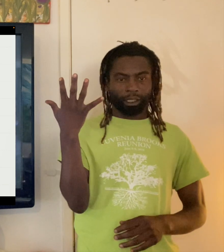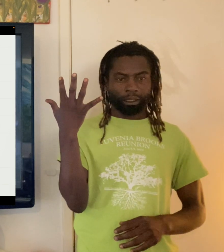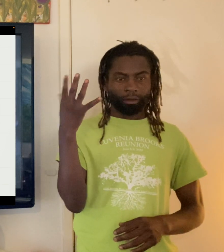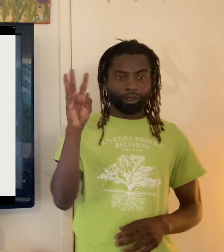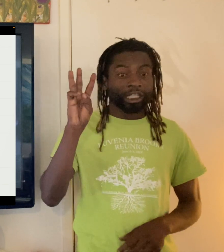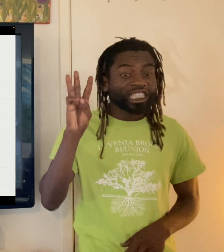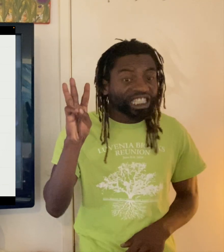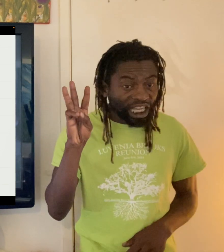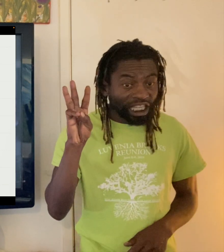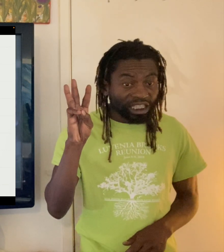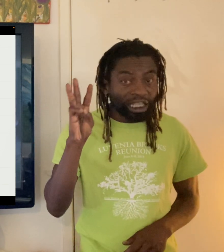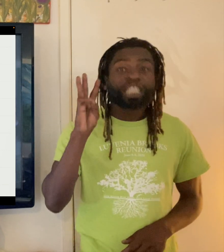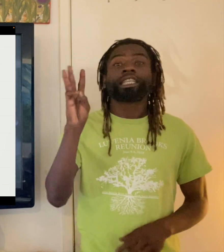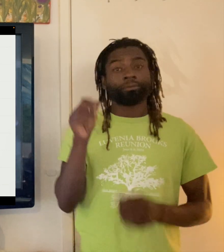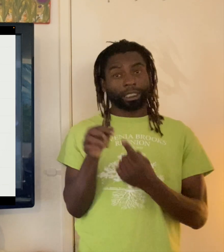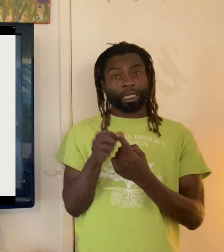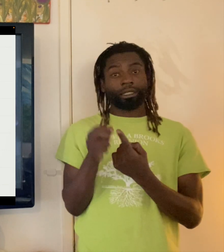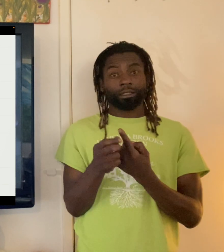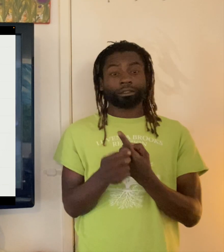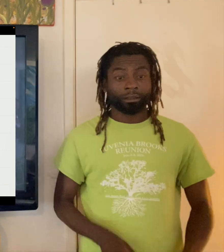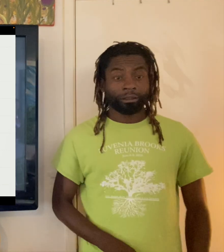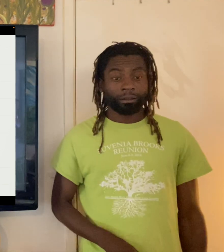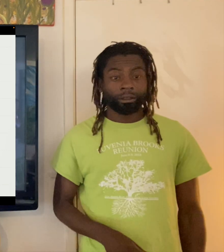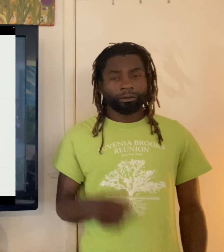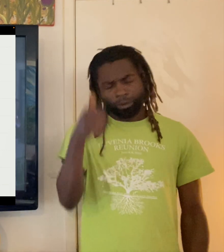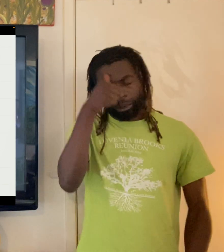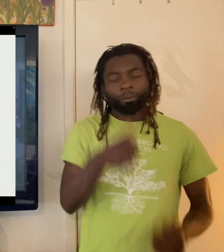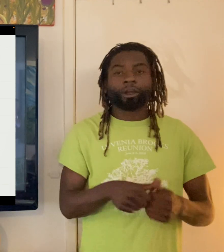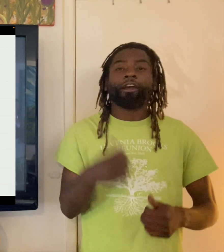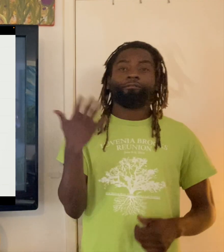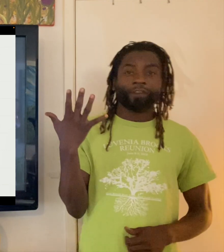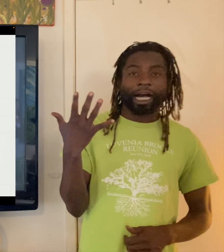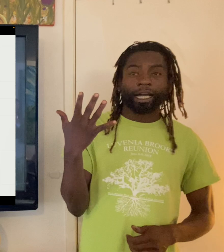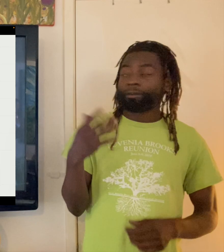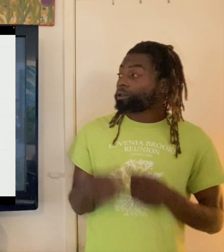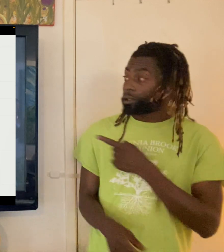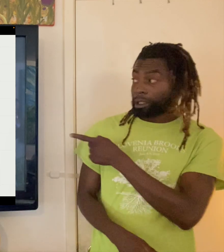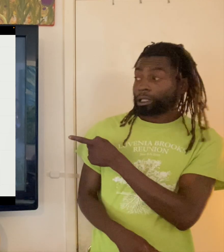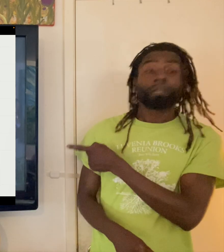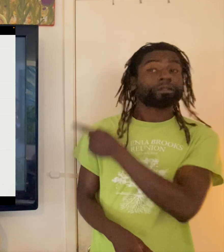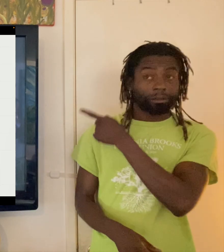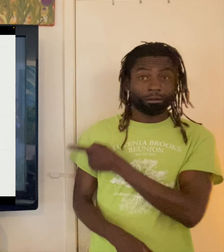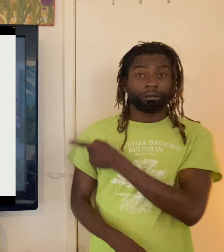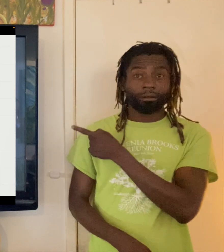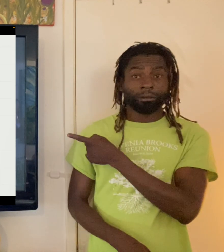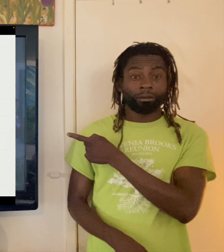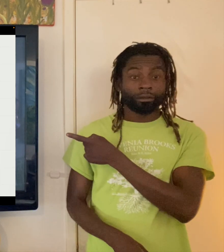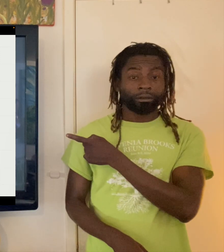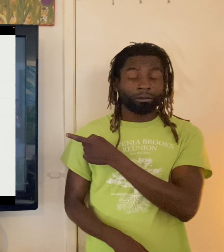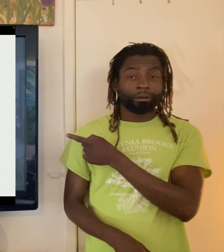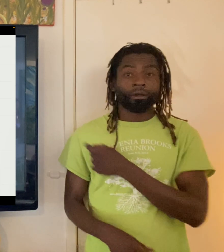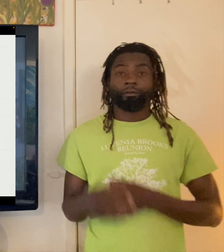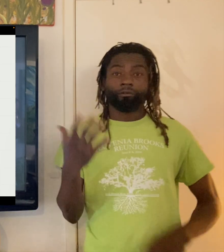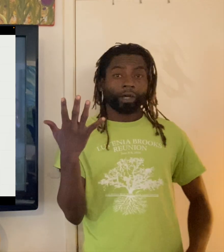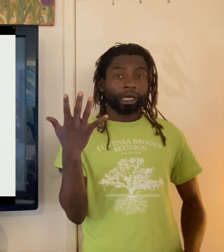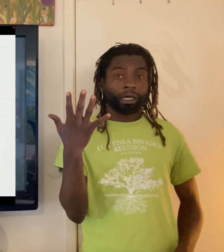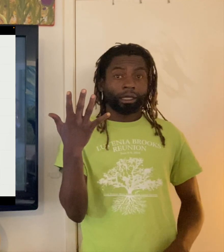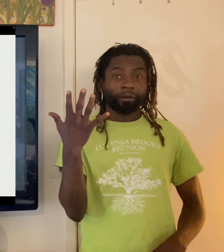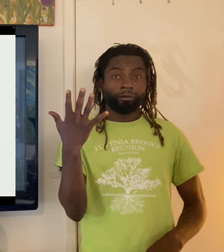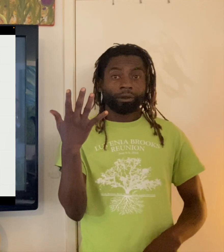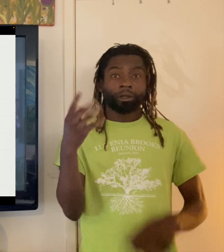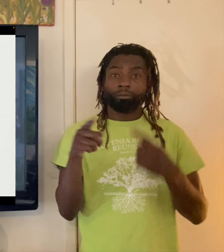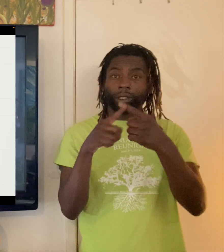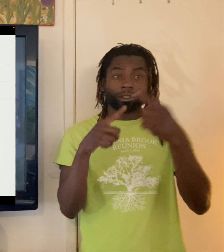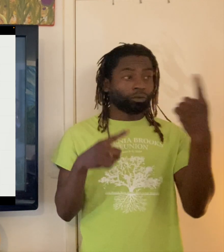4, 5, 6 bananas. Remember that 5 bananas look like this. So, if we